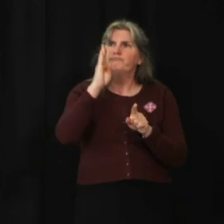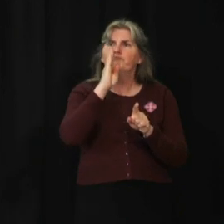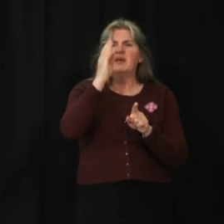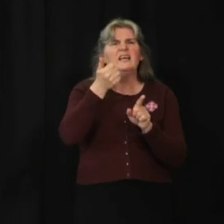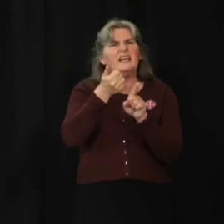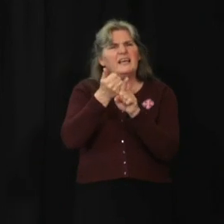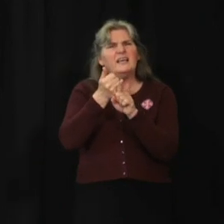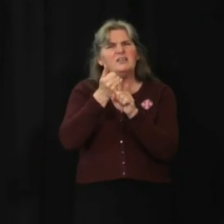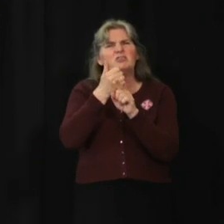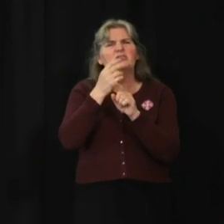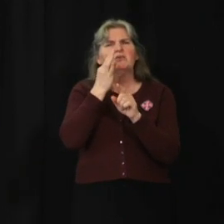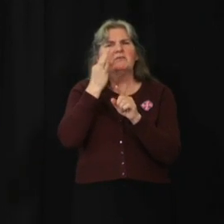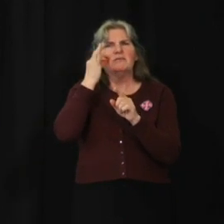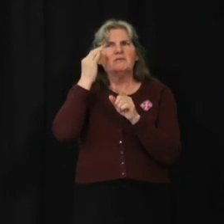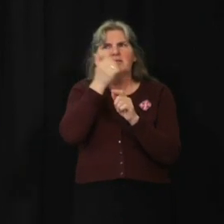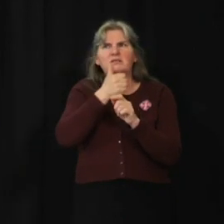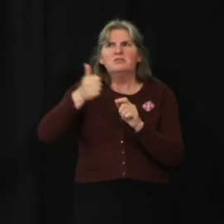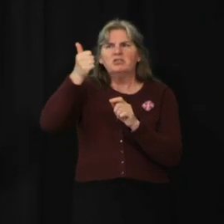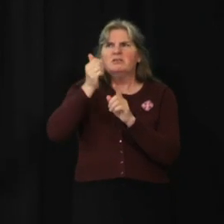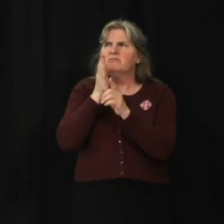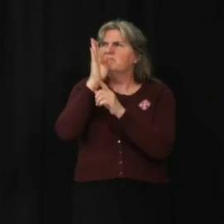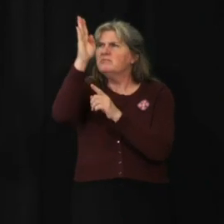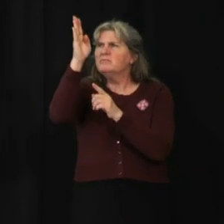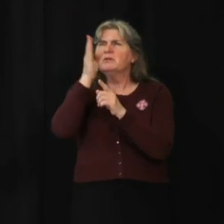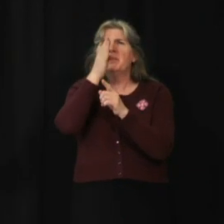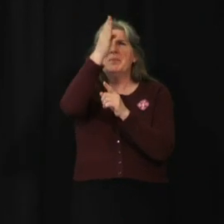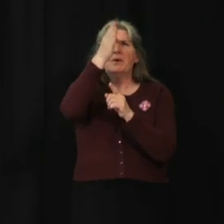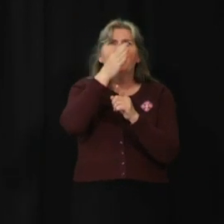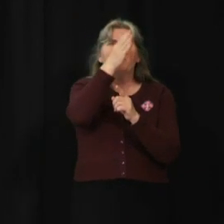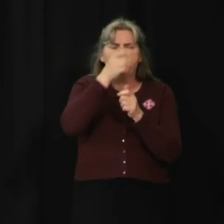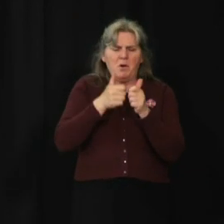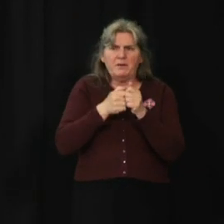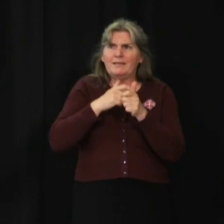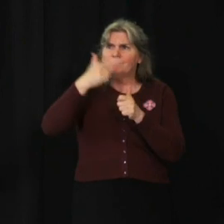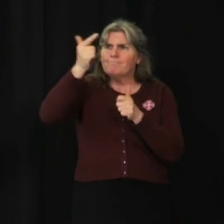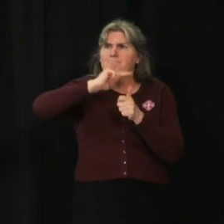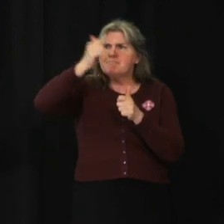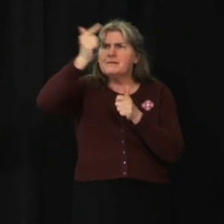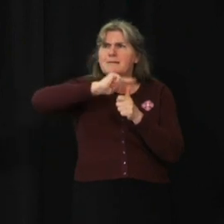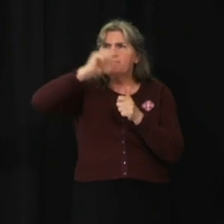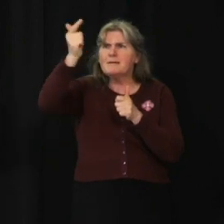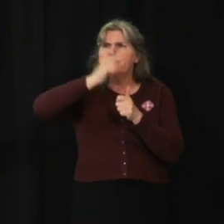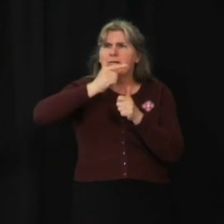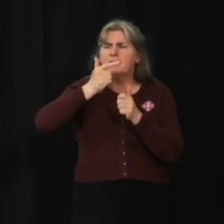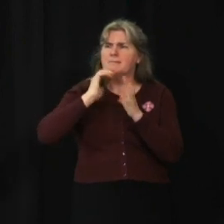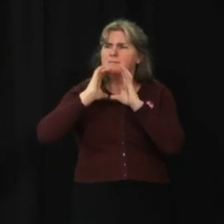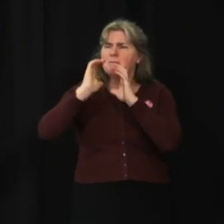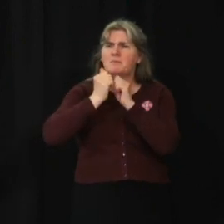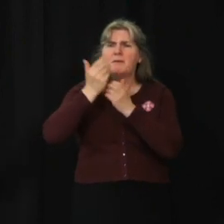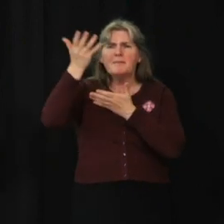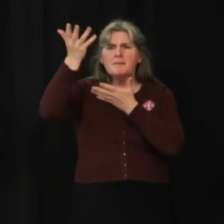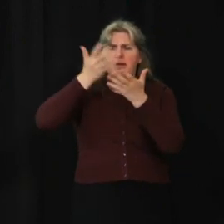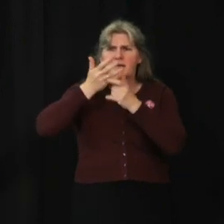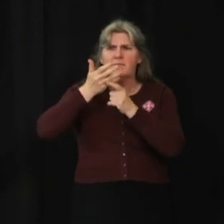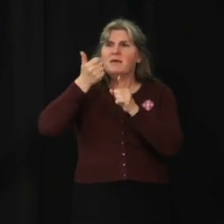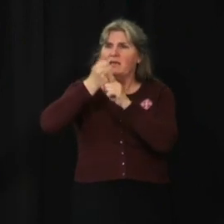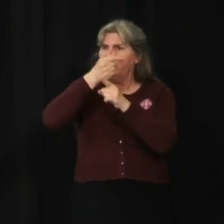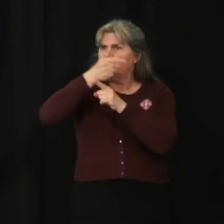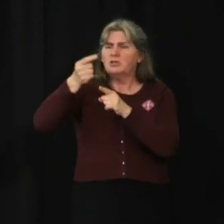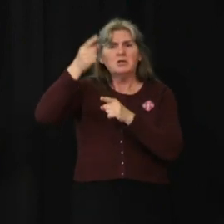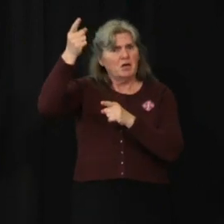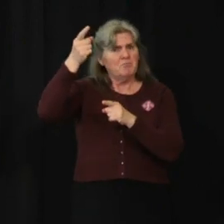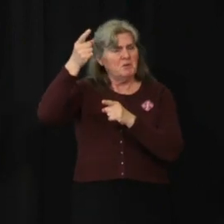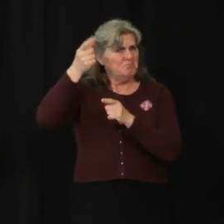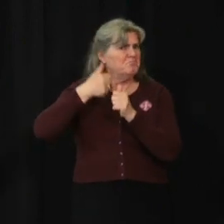individual chiefs on phone calls and texts, I am pleased that each of those governments are following